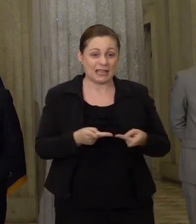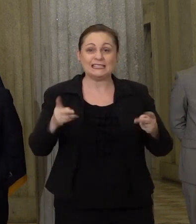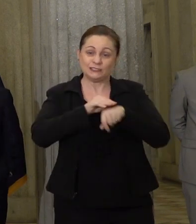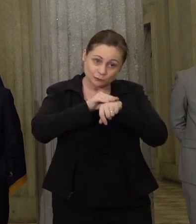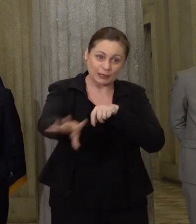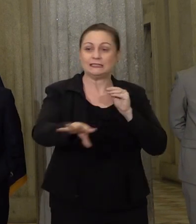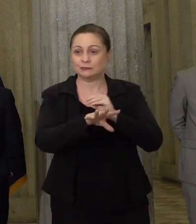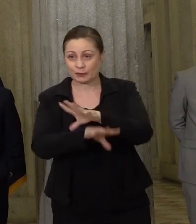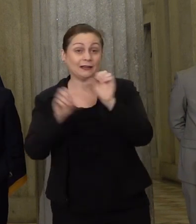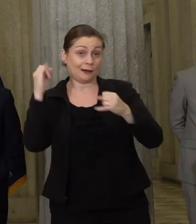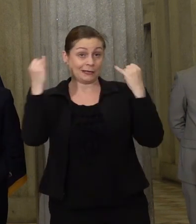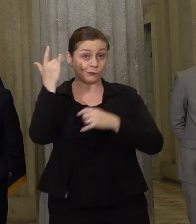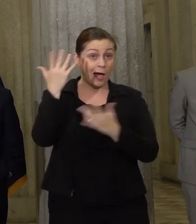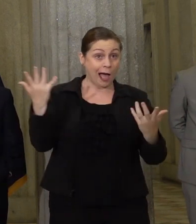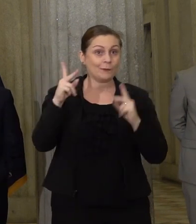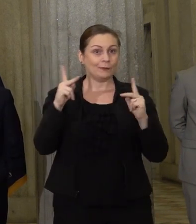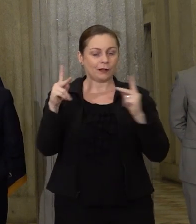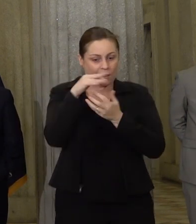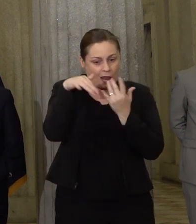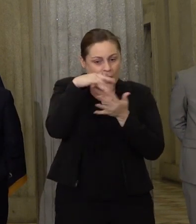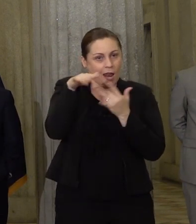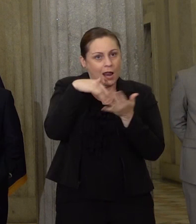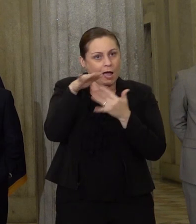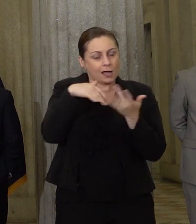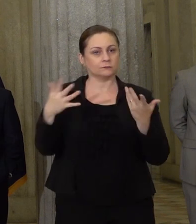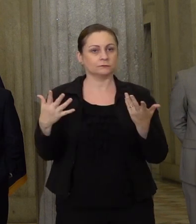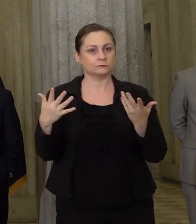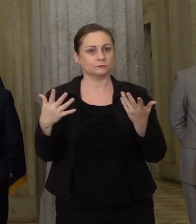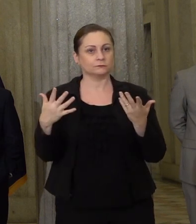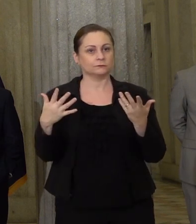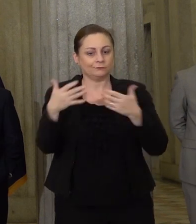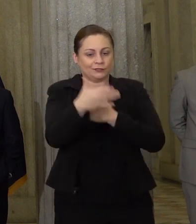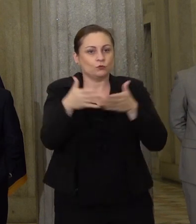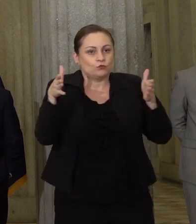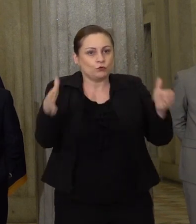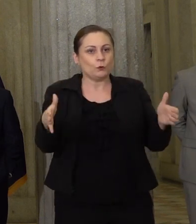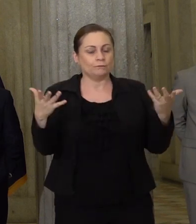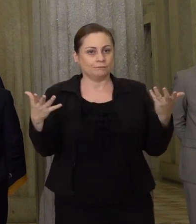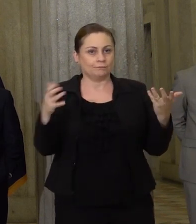imagine why, because people are close together and usually in enclosed